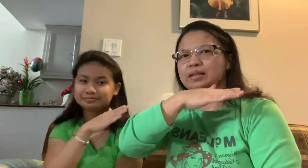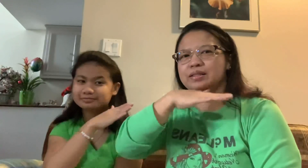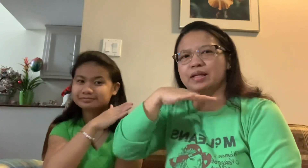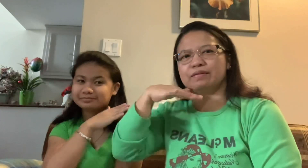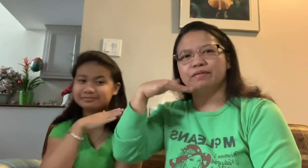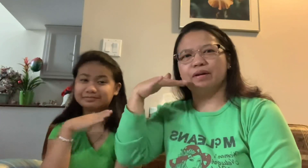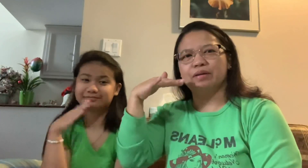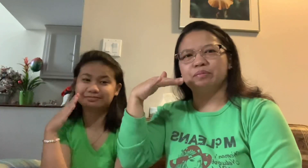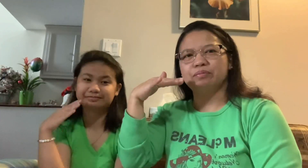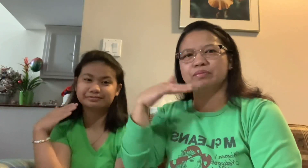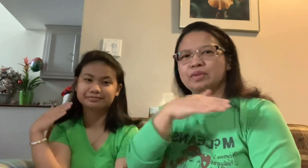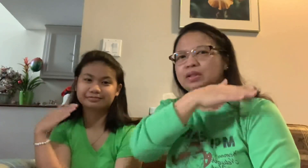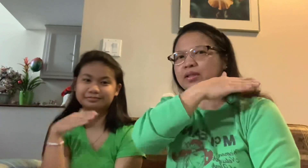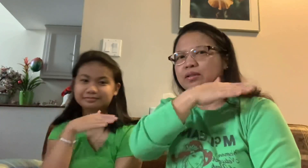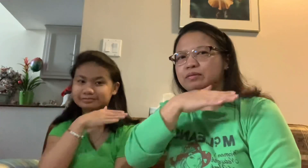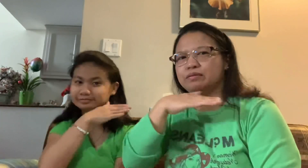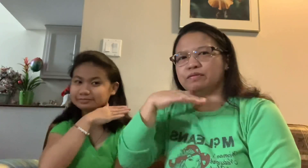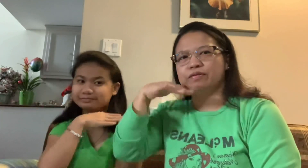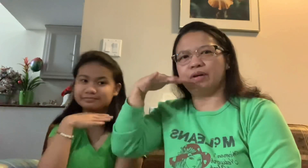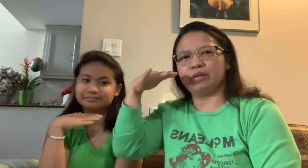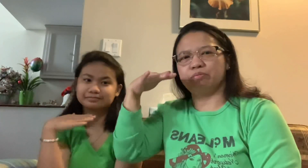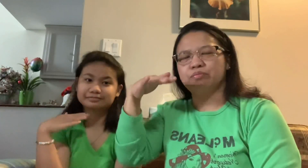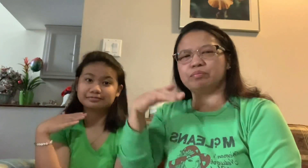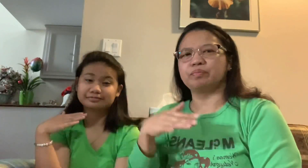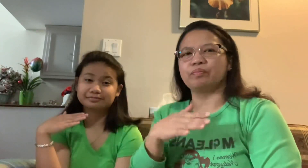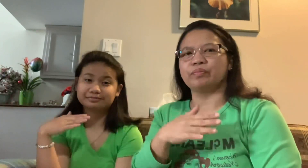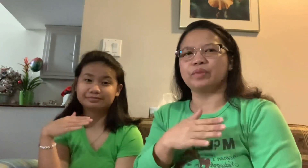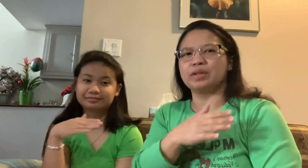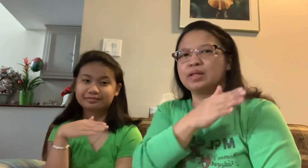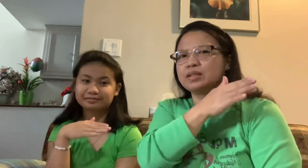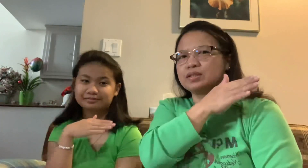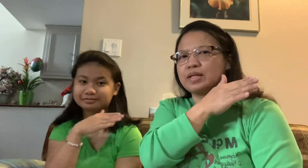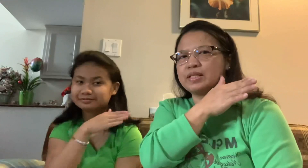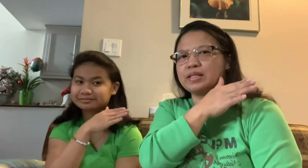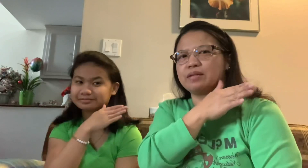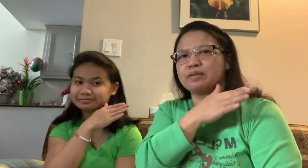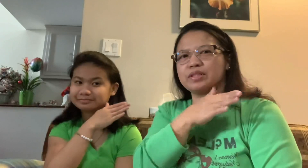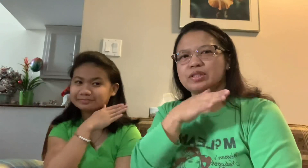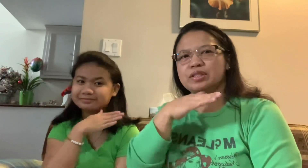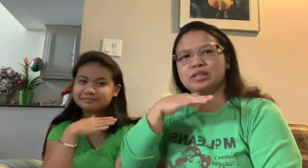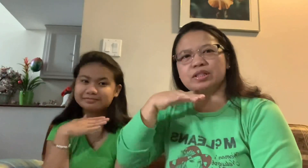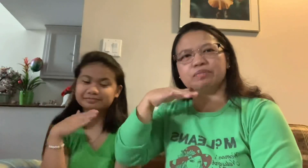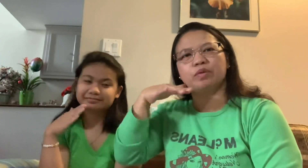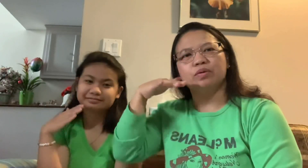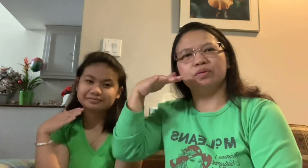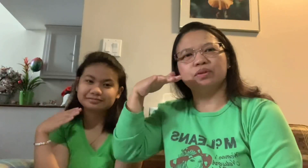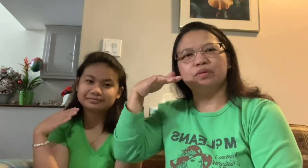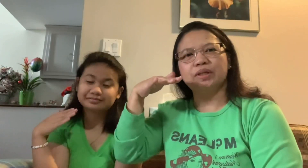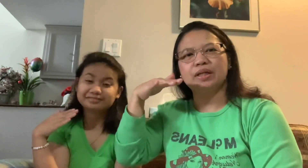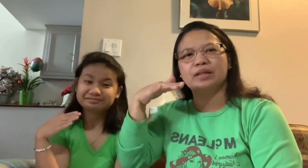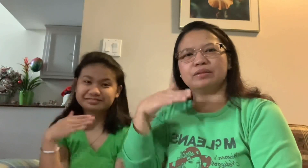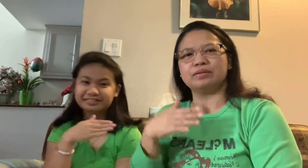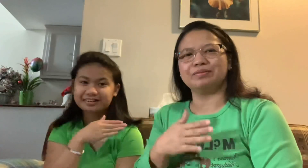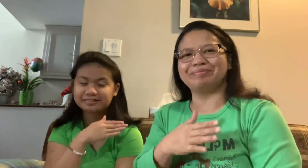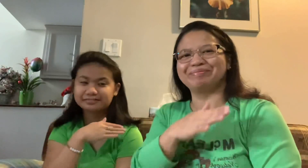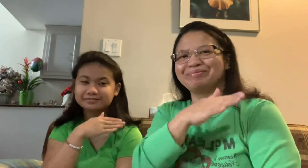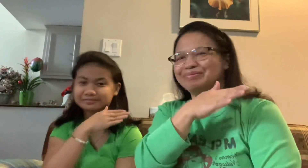say farm, farm. Tracing our cheekbone going down.